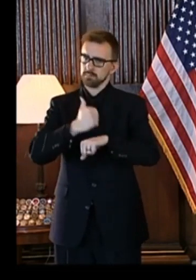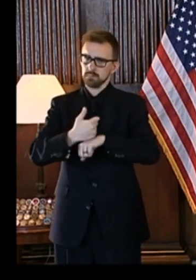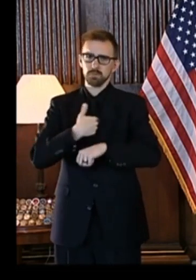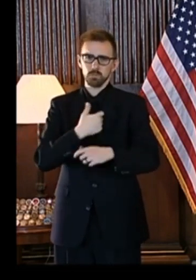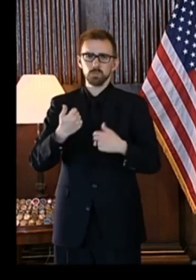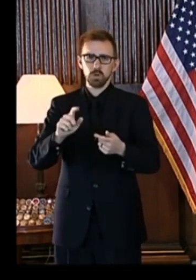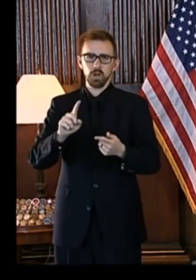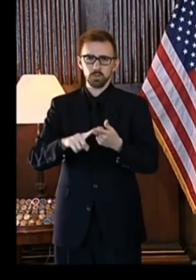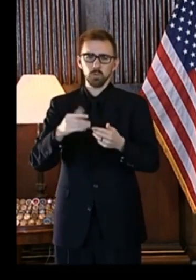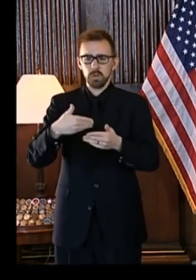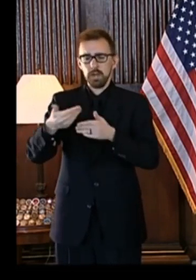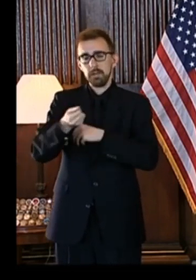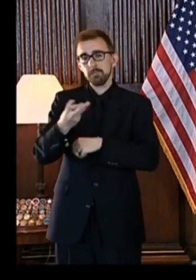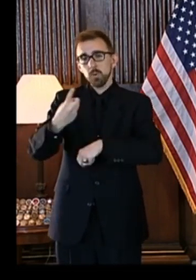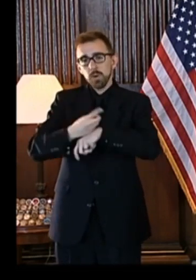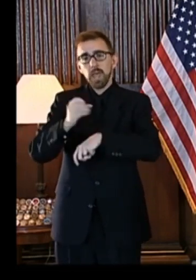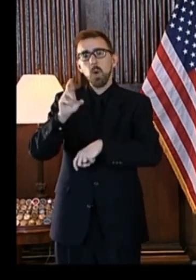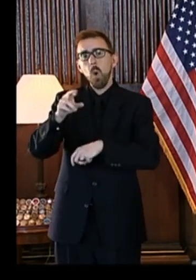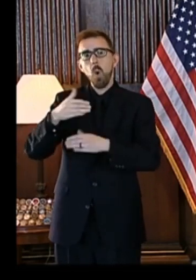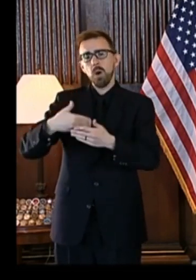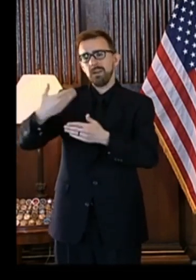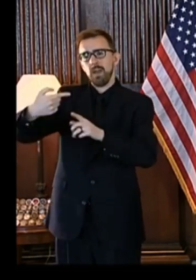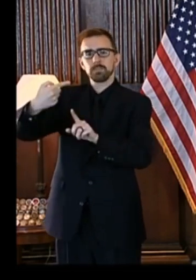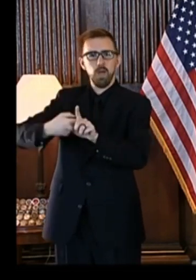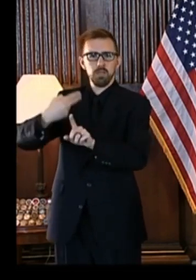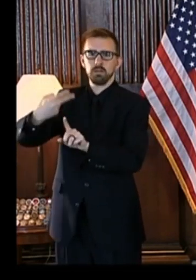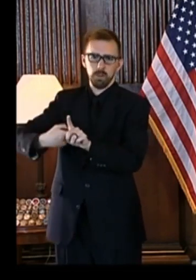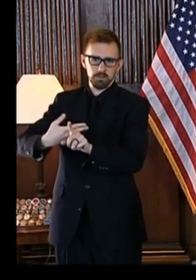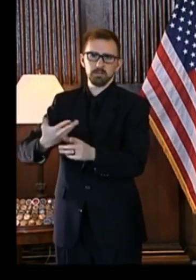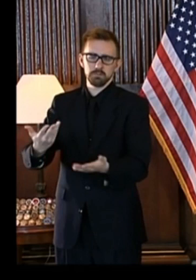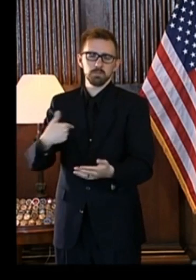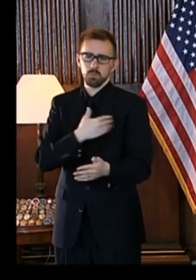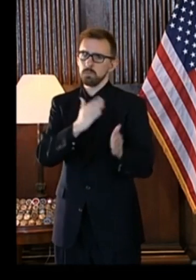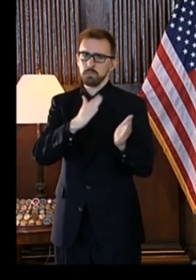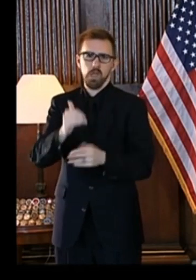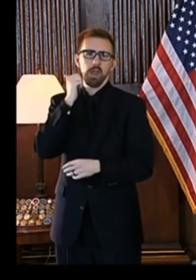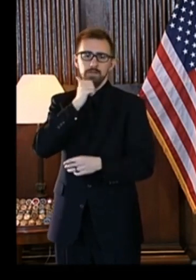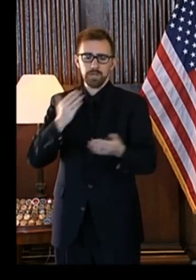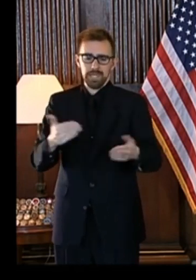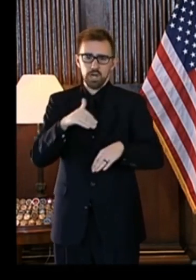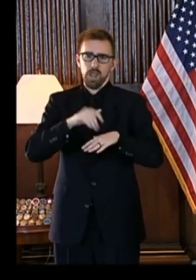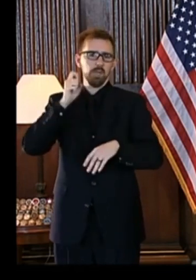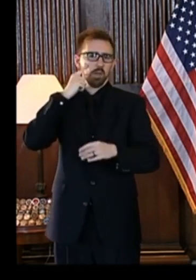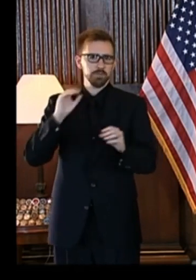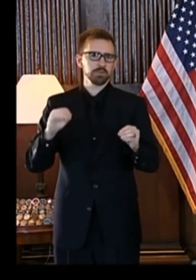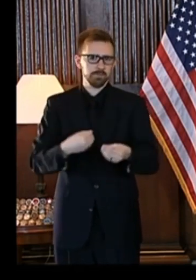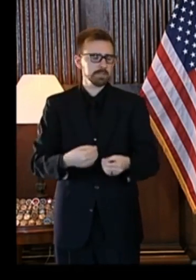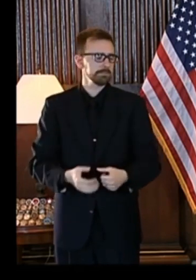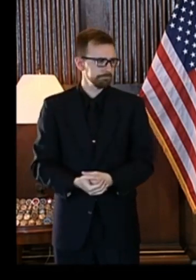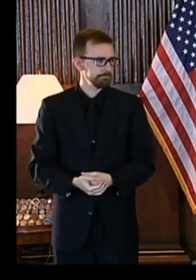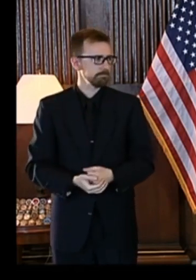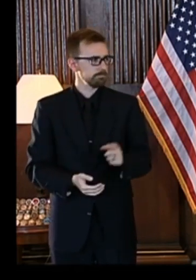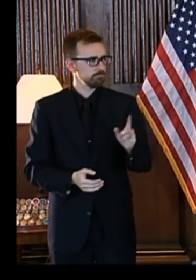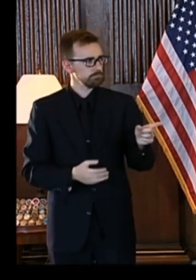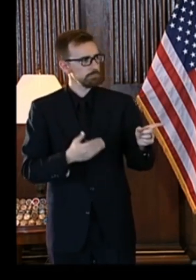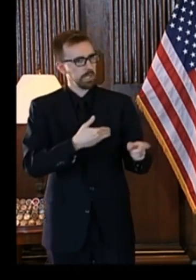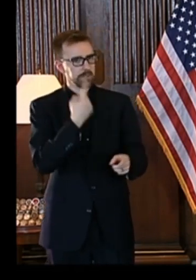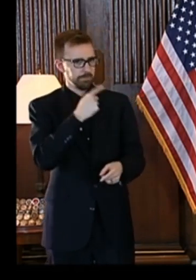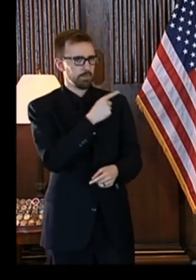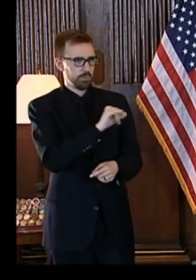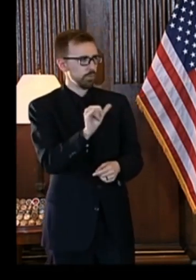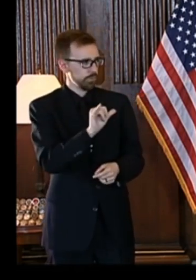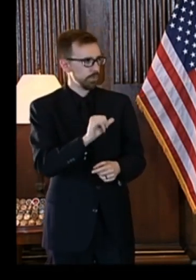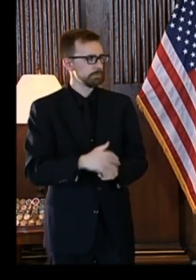for the next few days or for the next months. But we're planning that every day here at the governor's office. All right, this one is for you also,